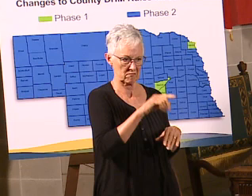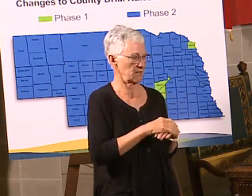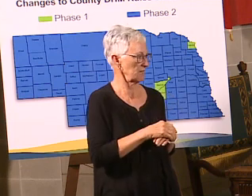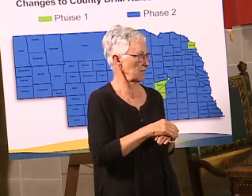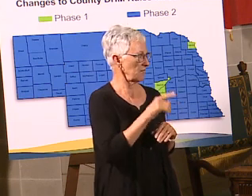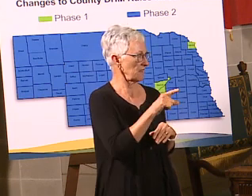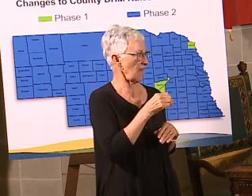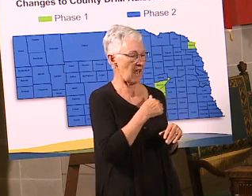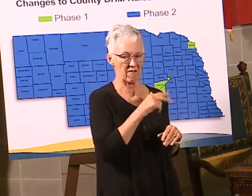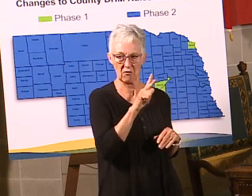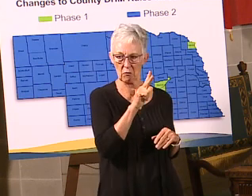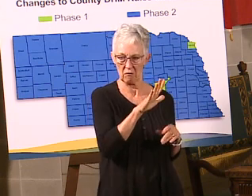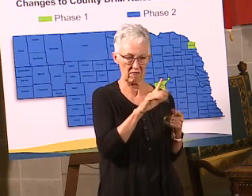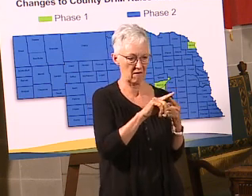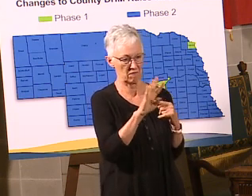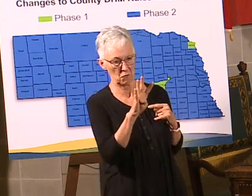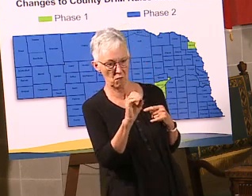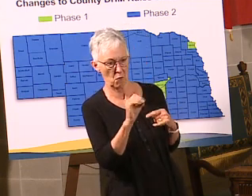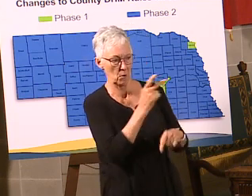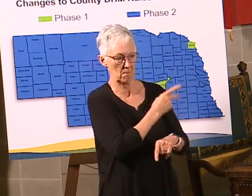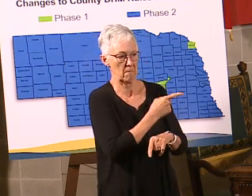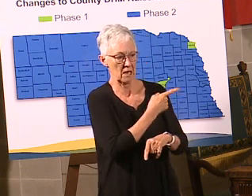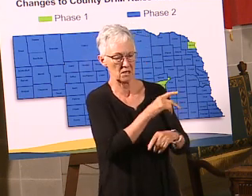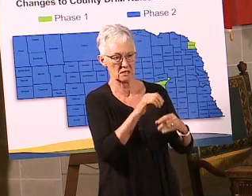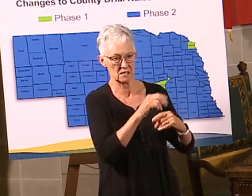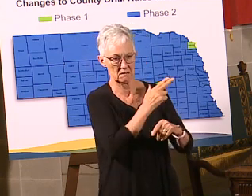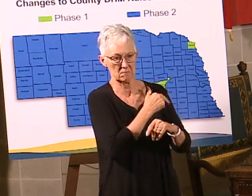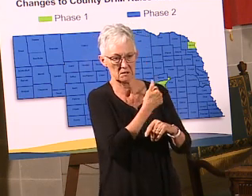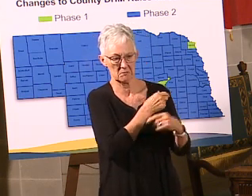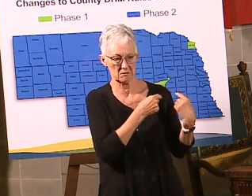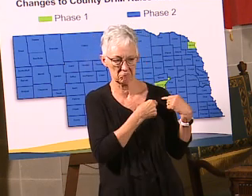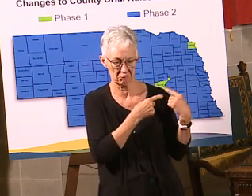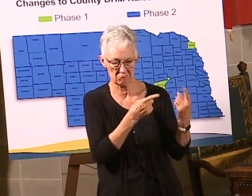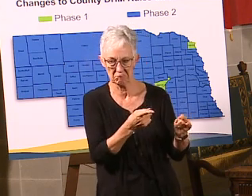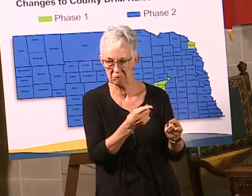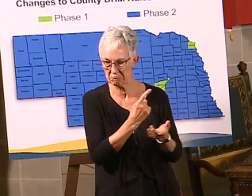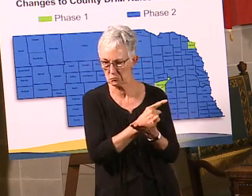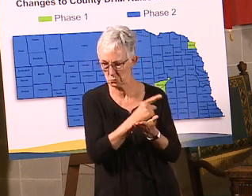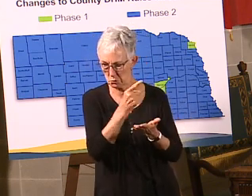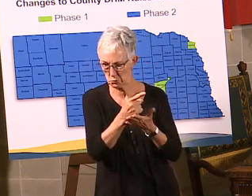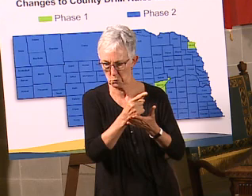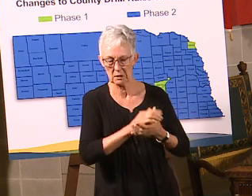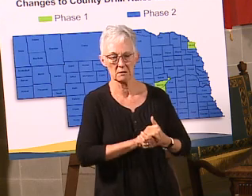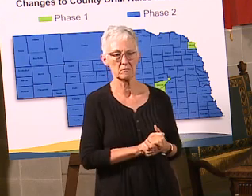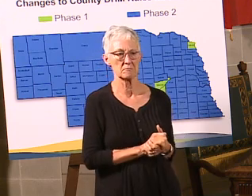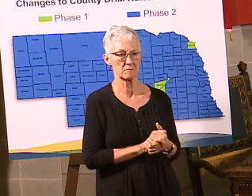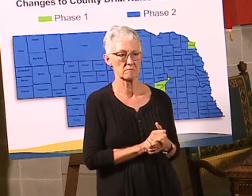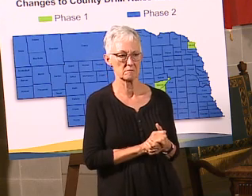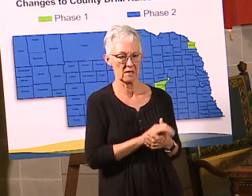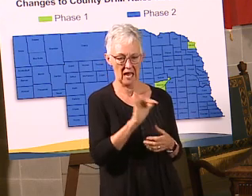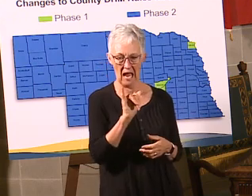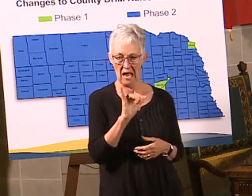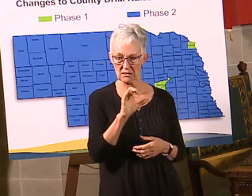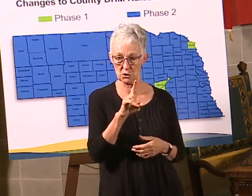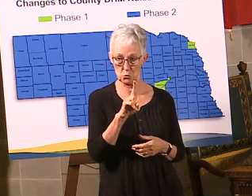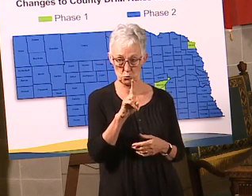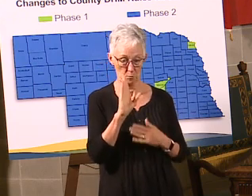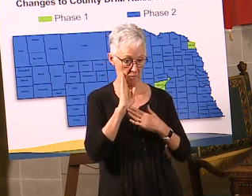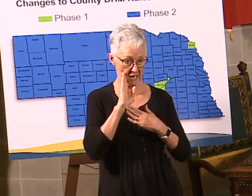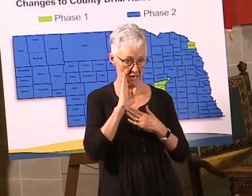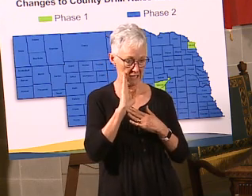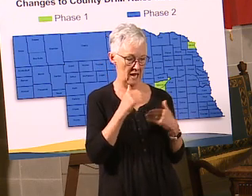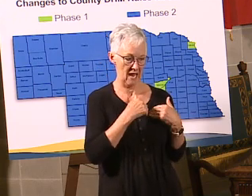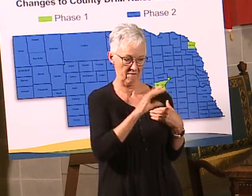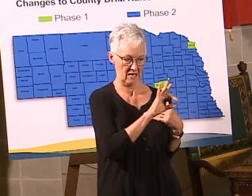to 40 patients in the hospital over the last week or so in Lincoln-Lancaster. The ICU bed situation is